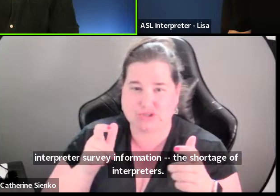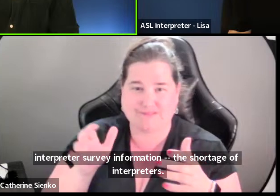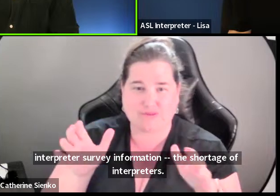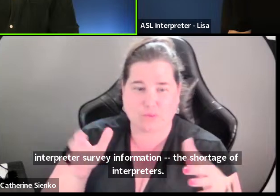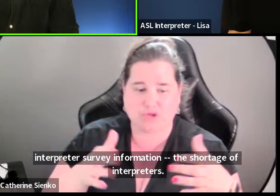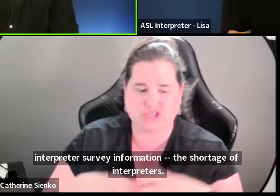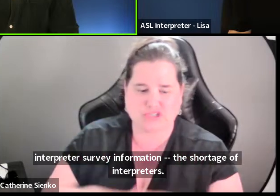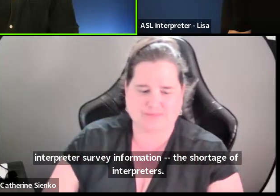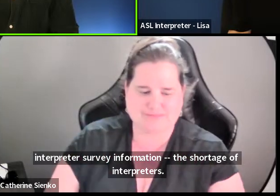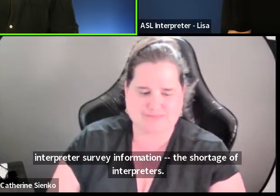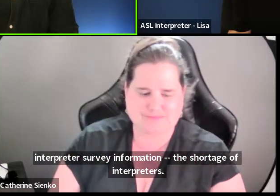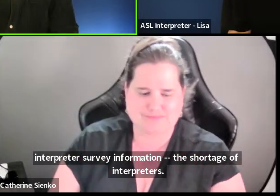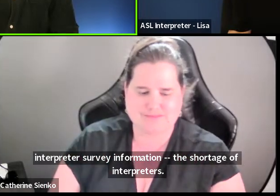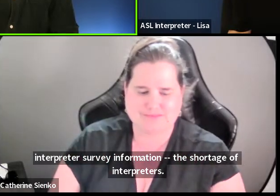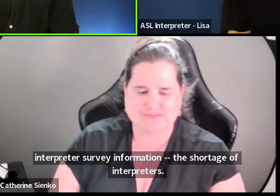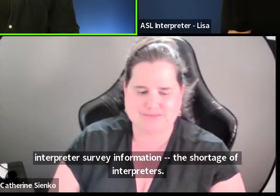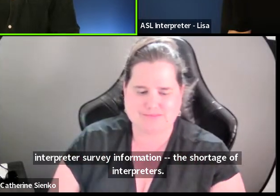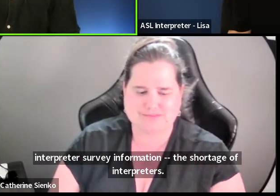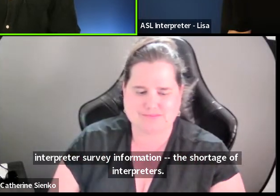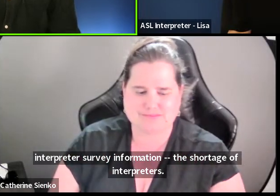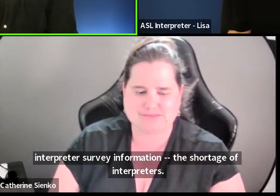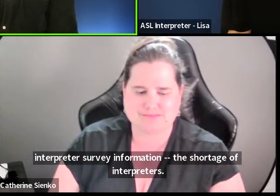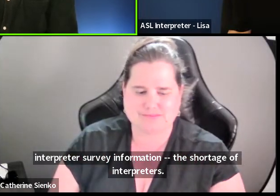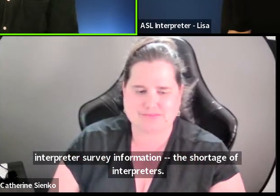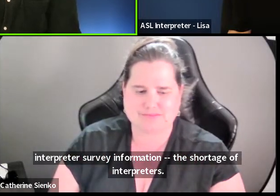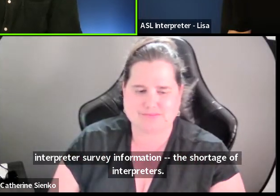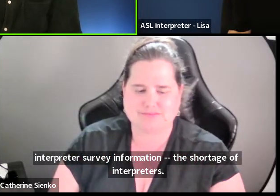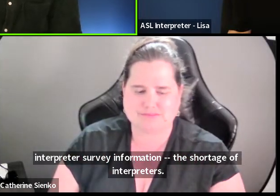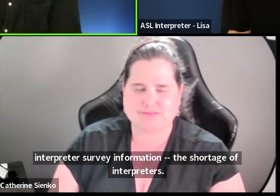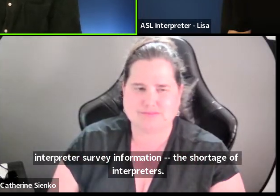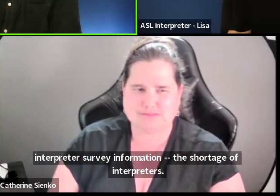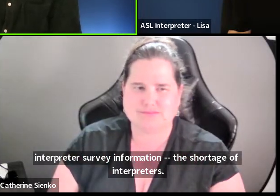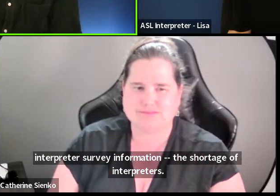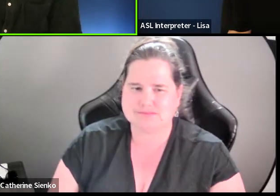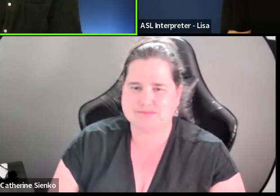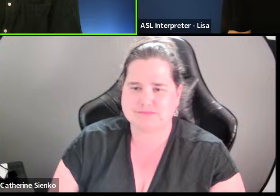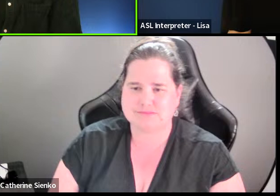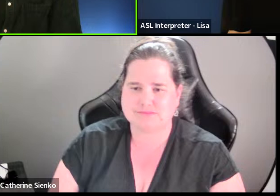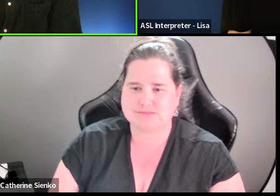Any other additions for the good of the group?